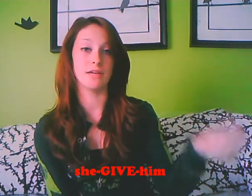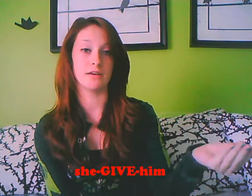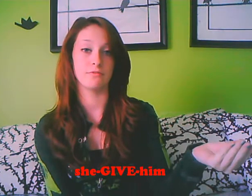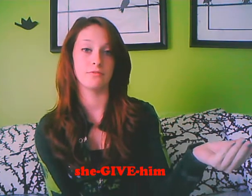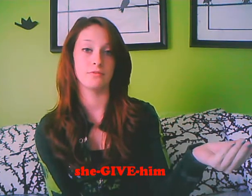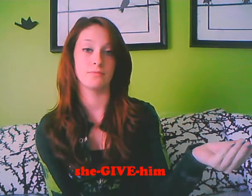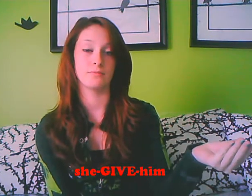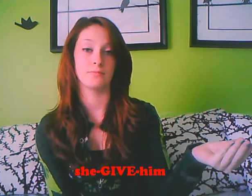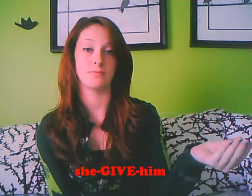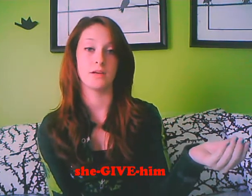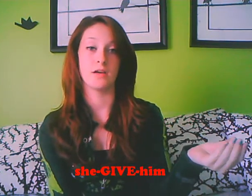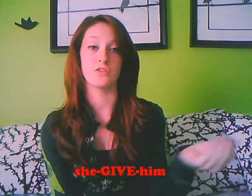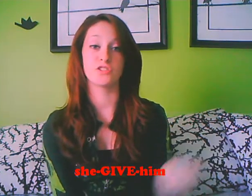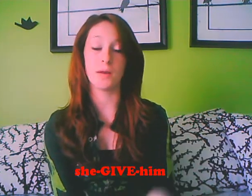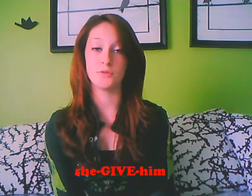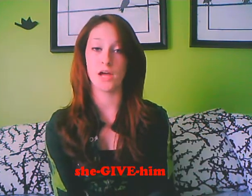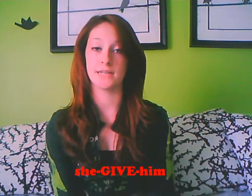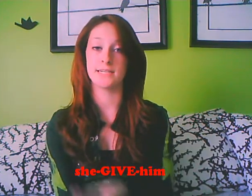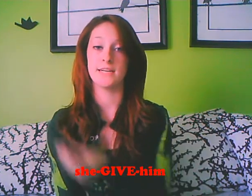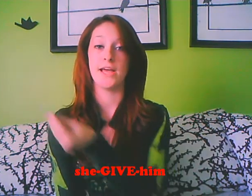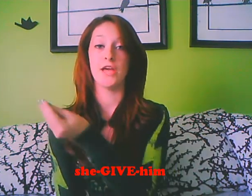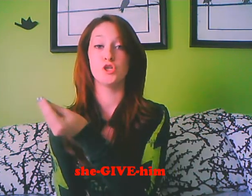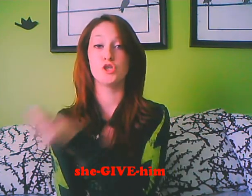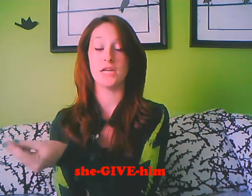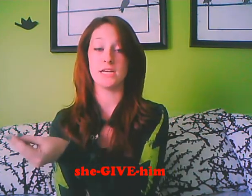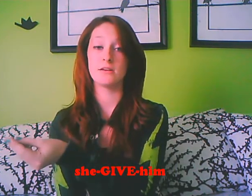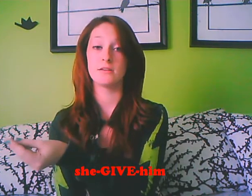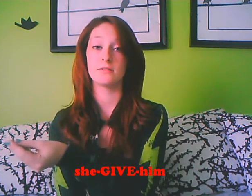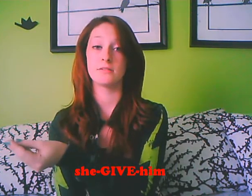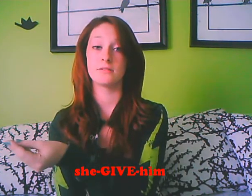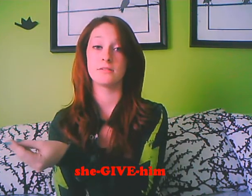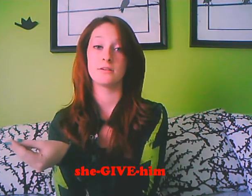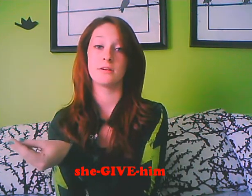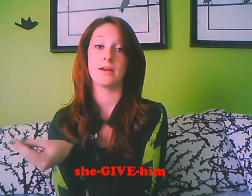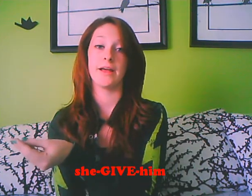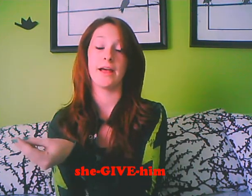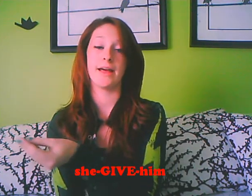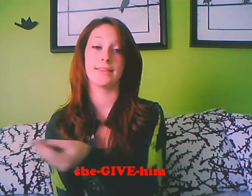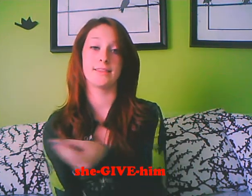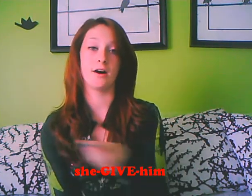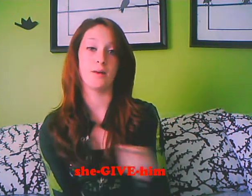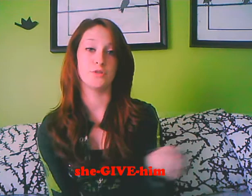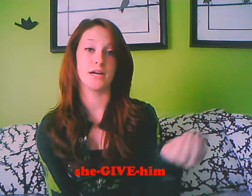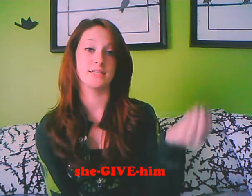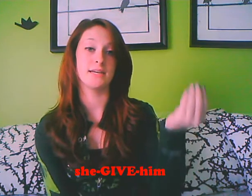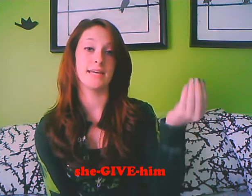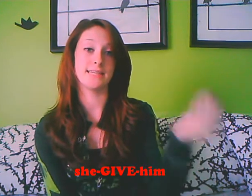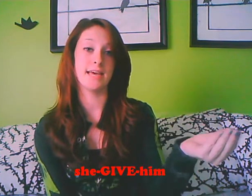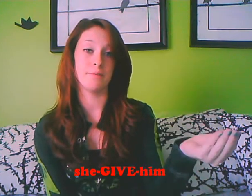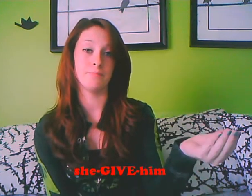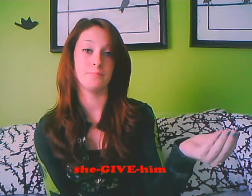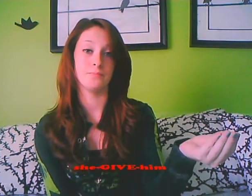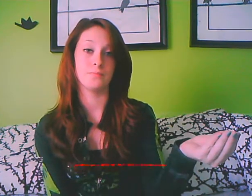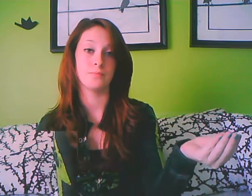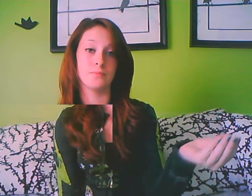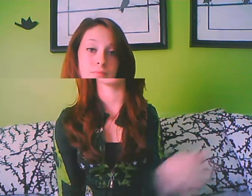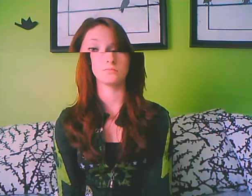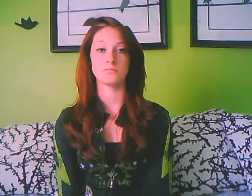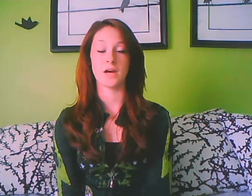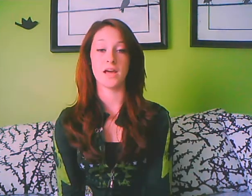give. The subject is she, and the object is him. In